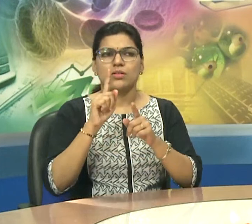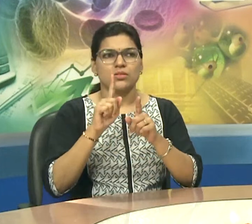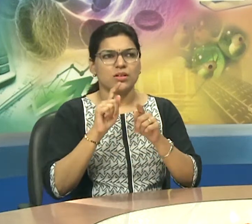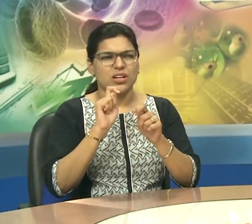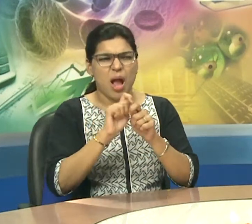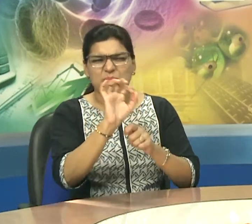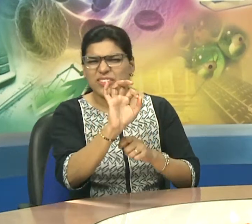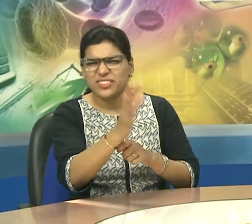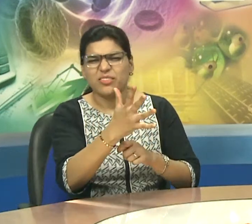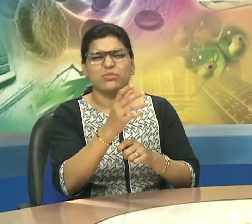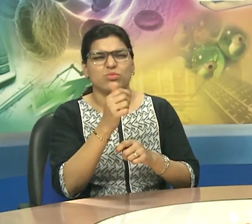Morosely,